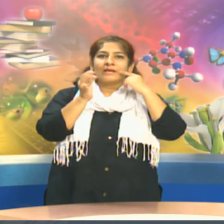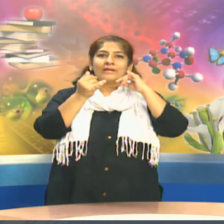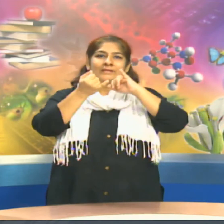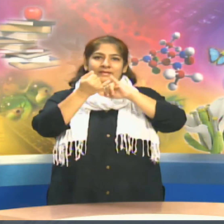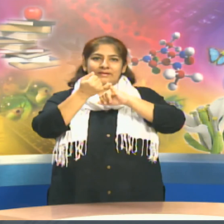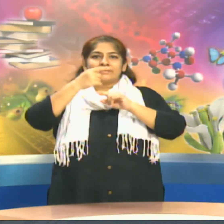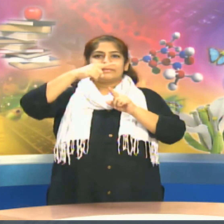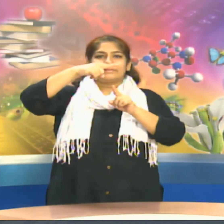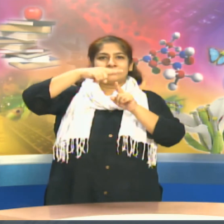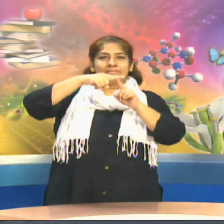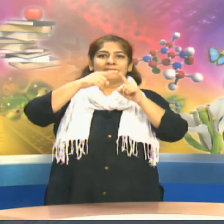administration.